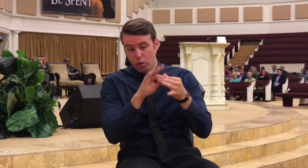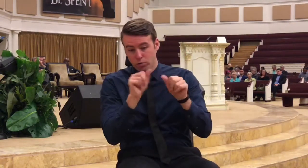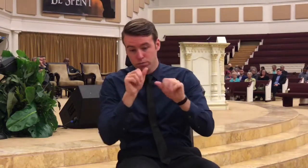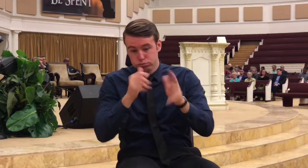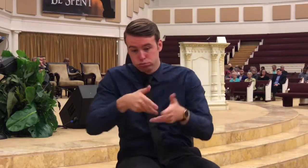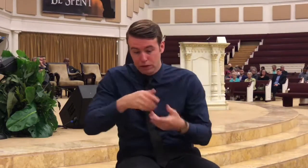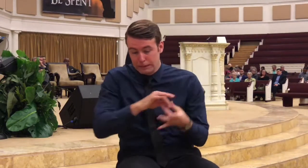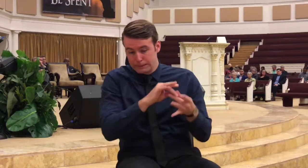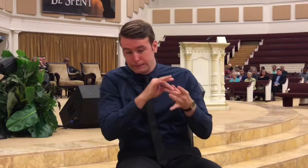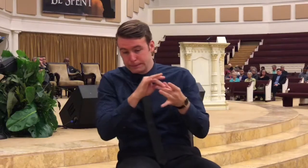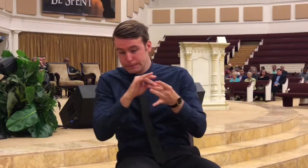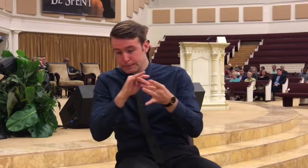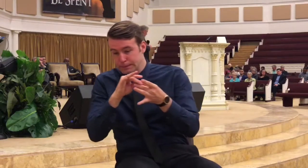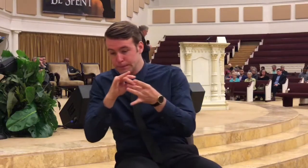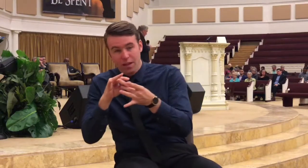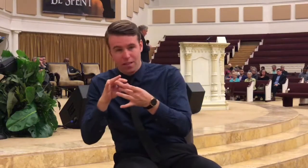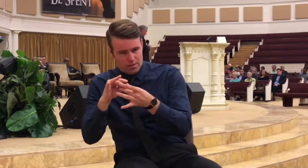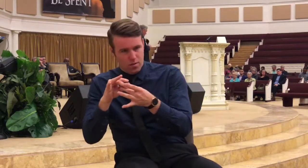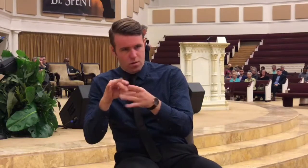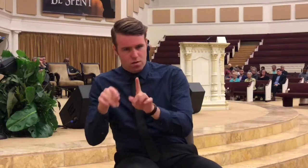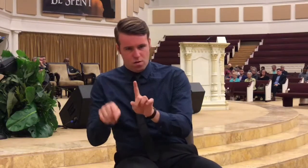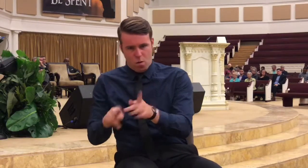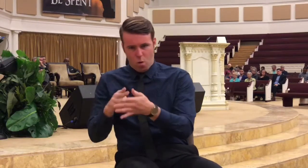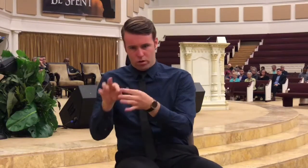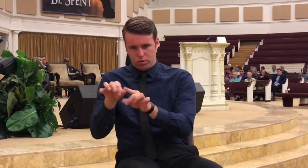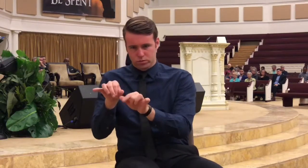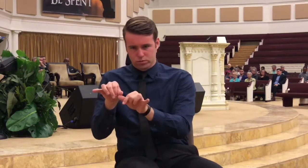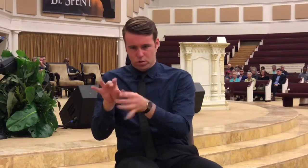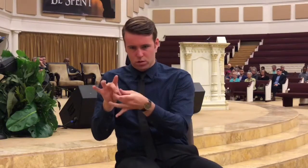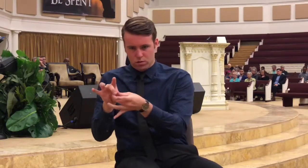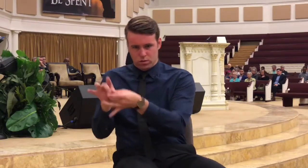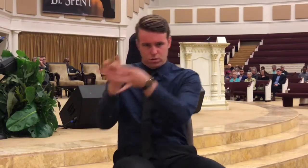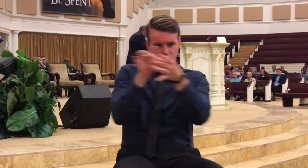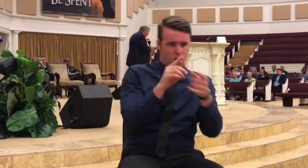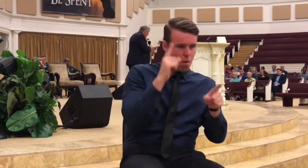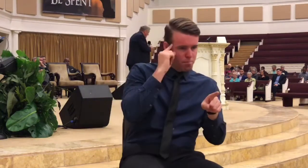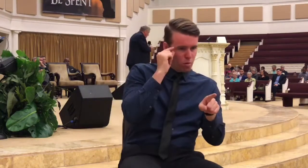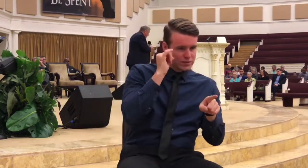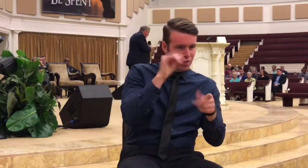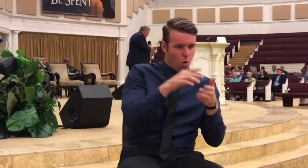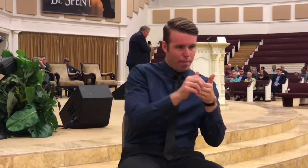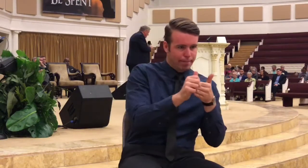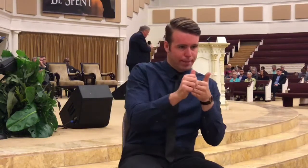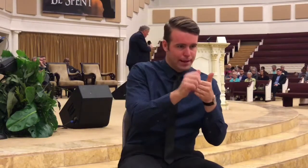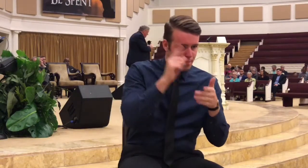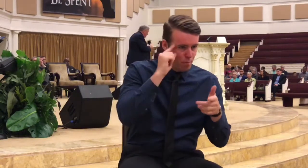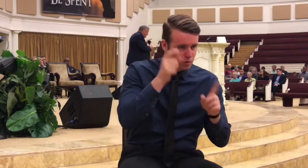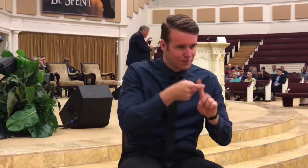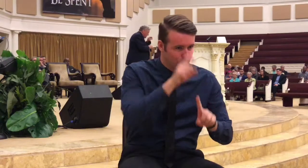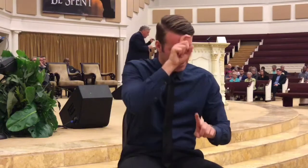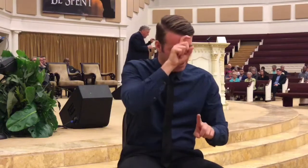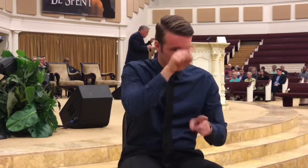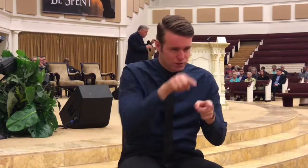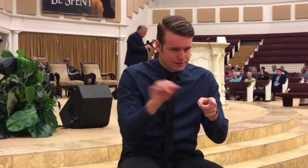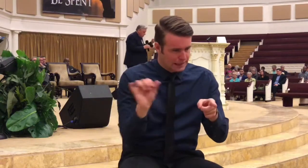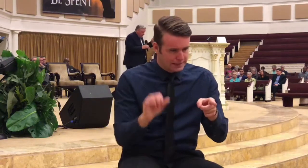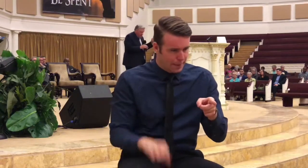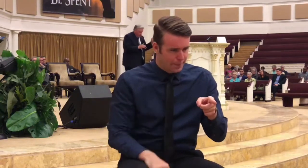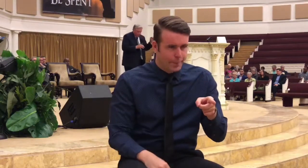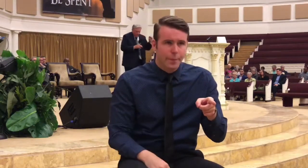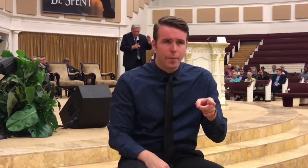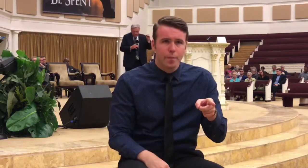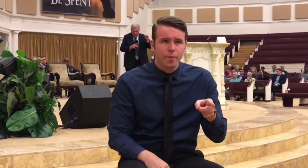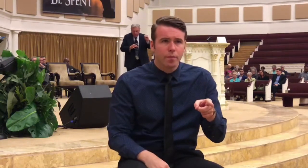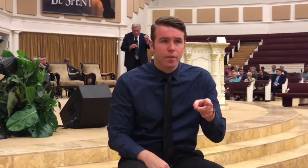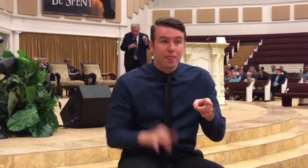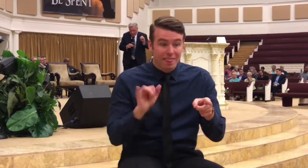anointed Moses to lead the people of Israel out of Egypt. It's the same Spirit,